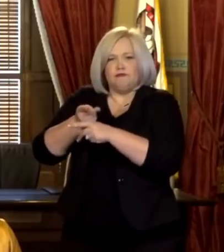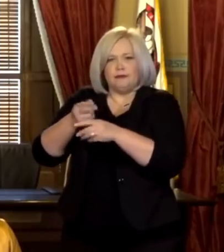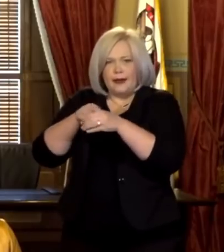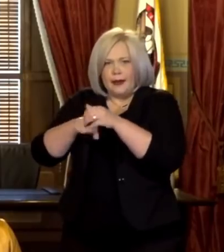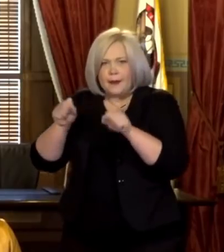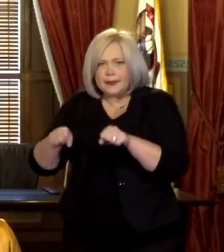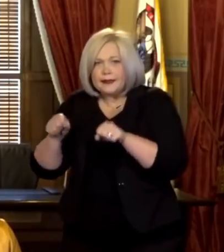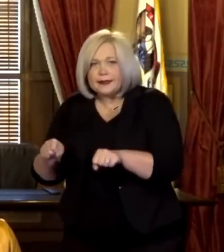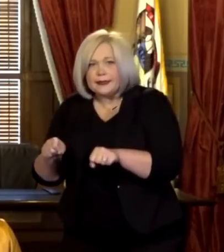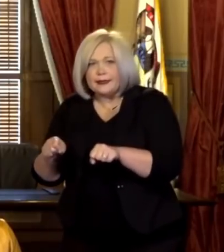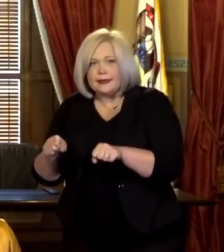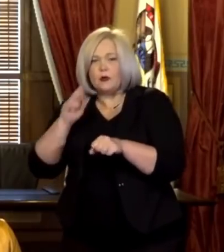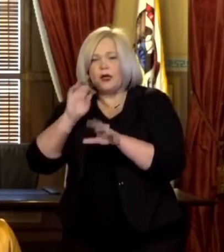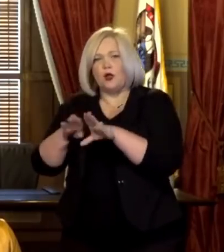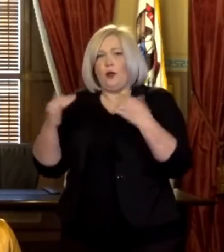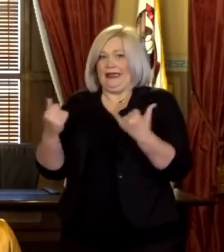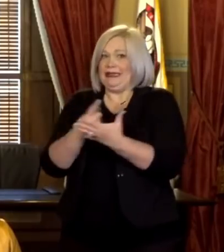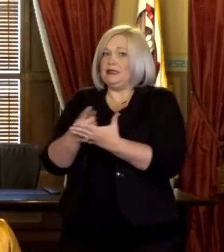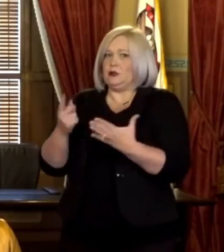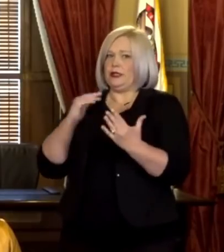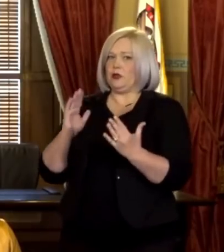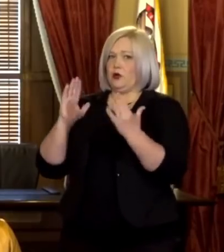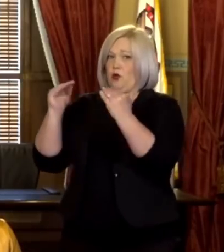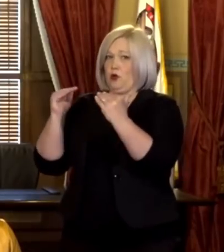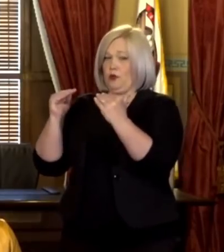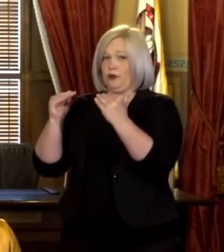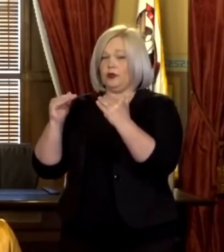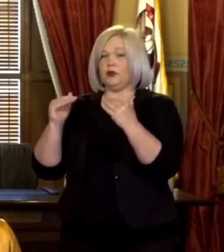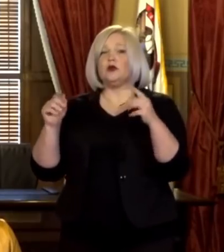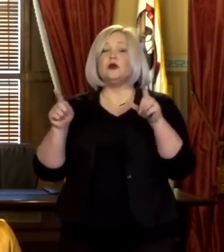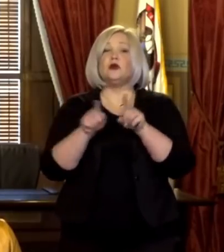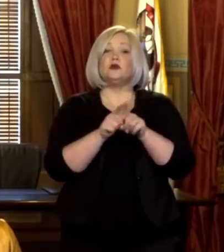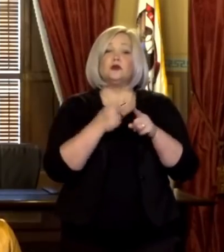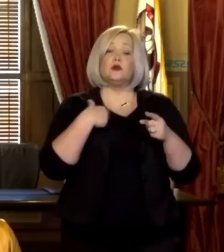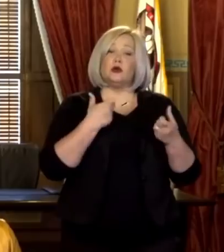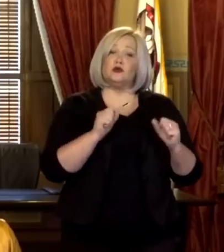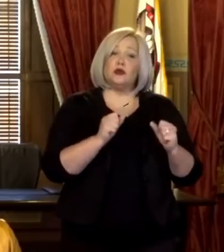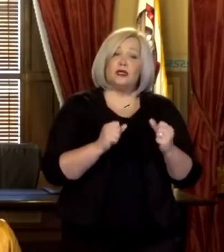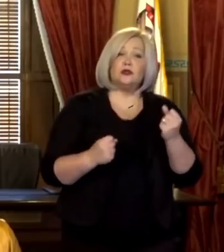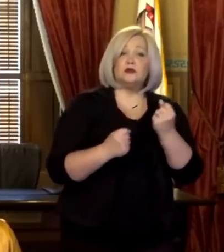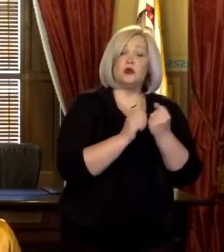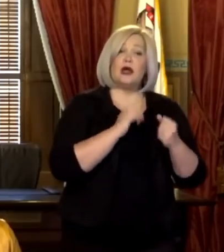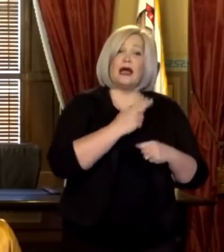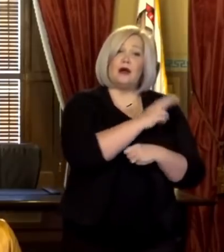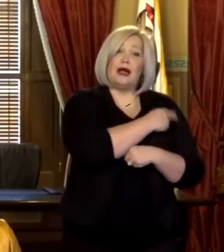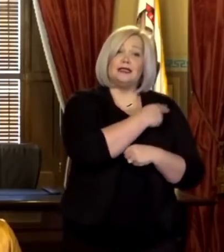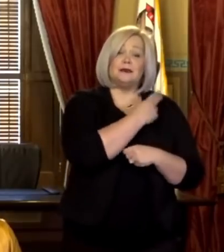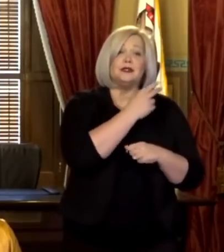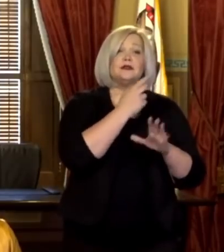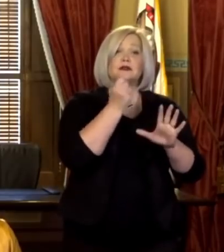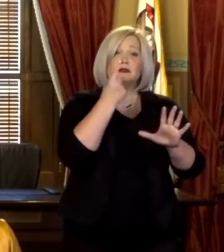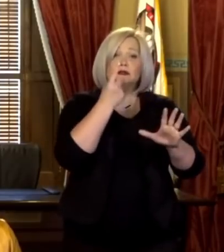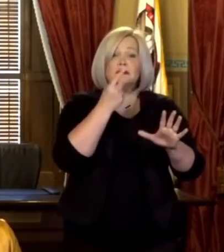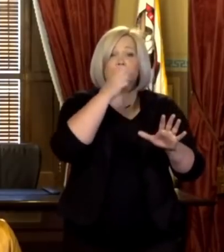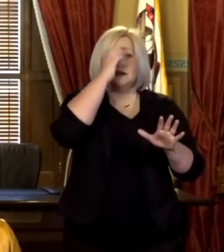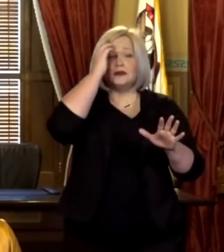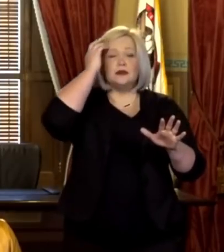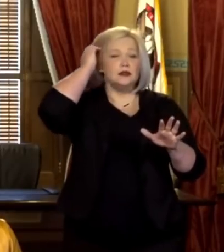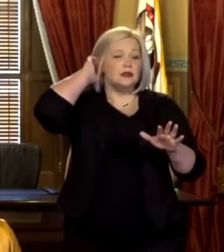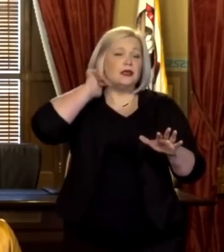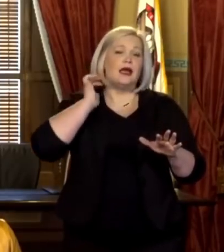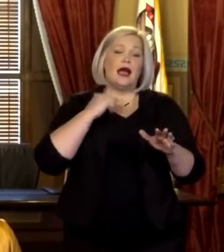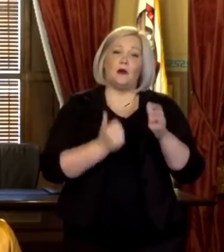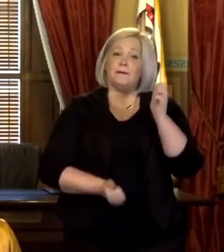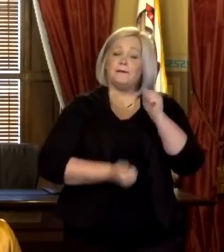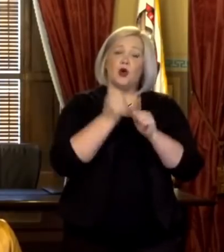testing and make sure our hospitals are supported, I can't stress enough the most important thing to do is heed the governor's